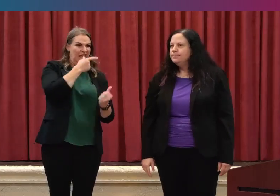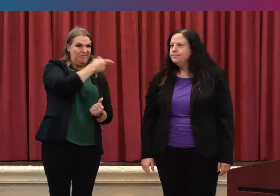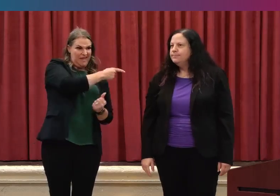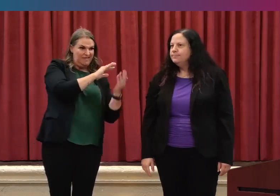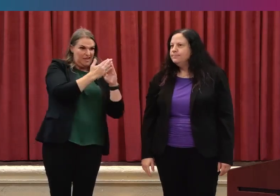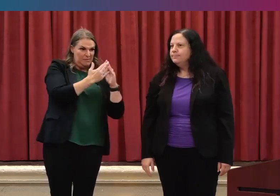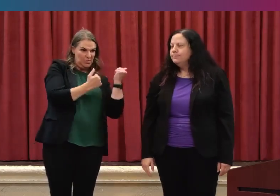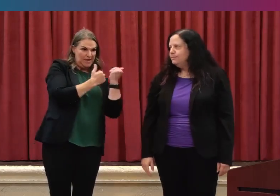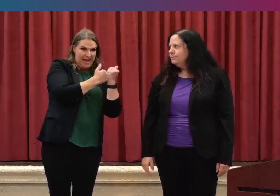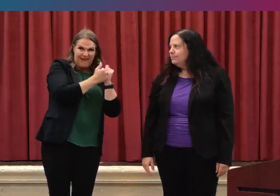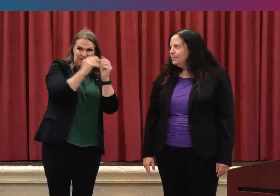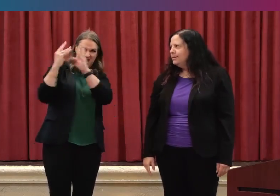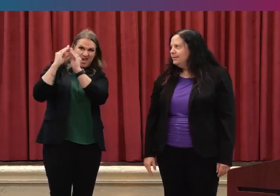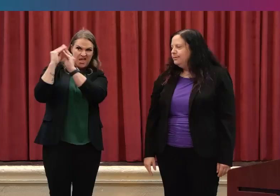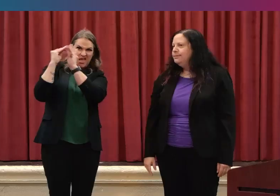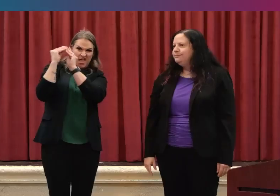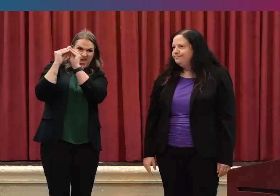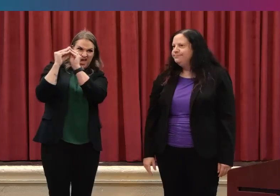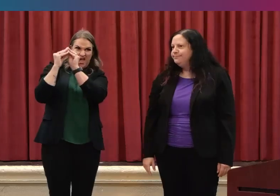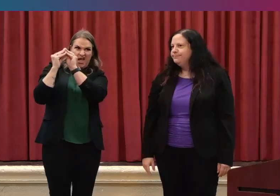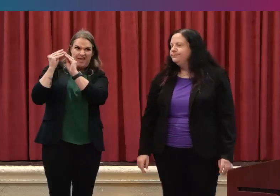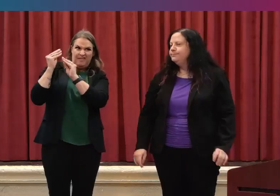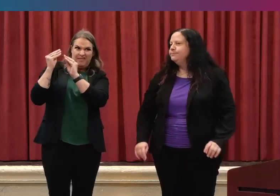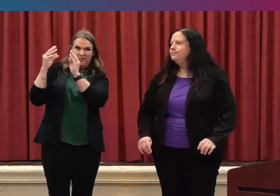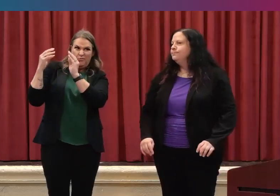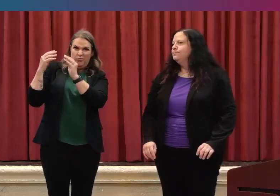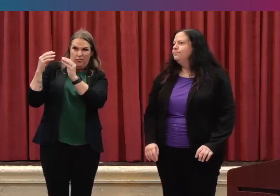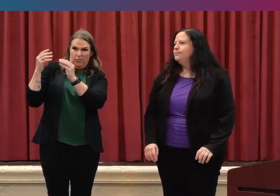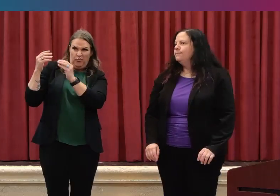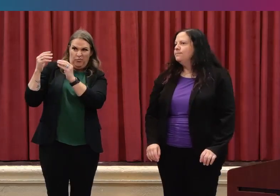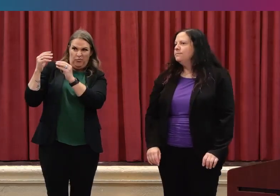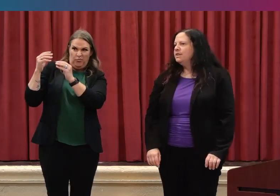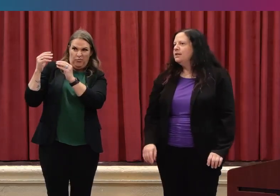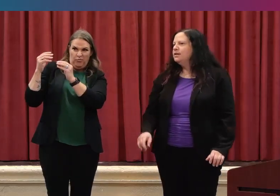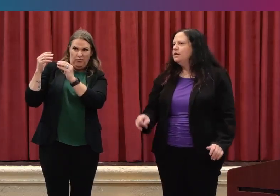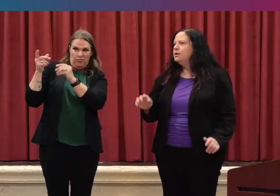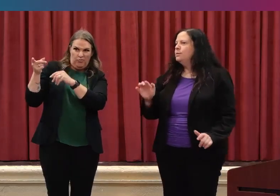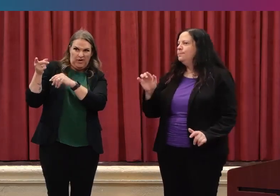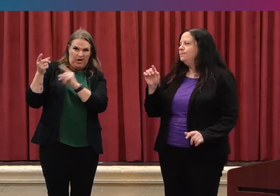Once that paperwork is given to the community advocate, what happens with it?